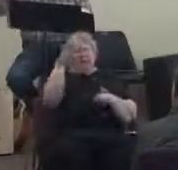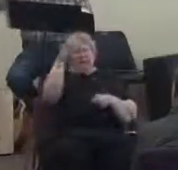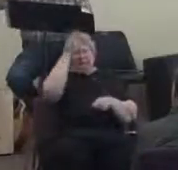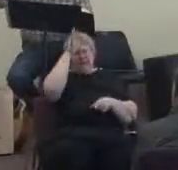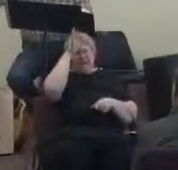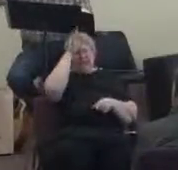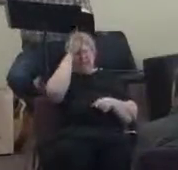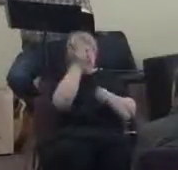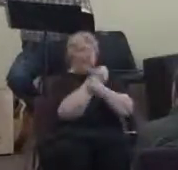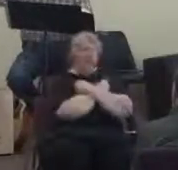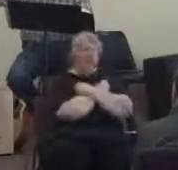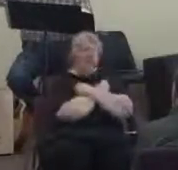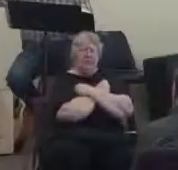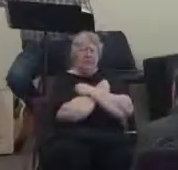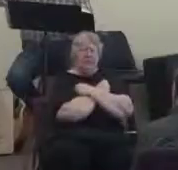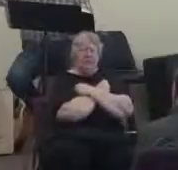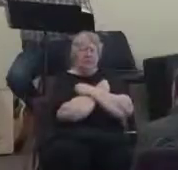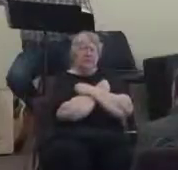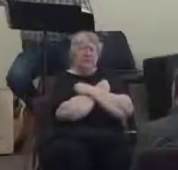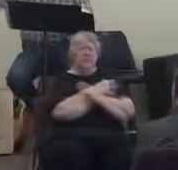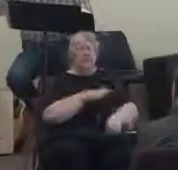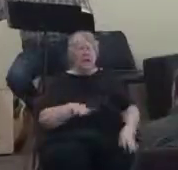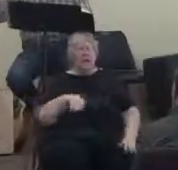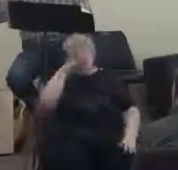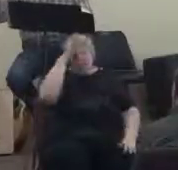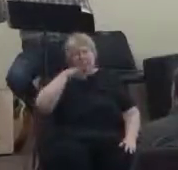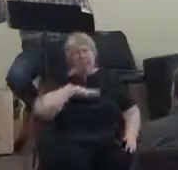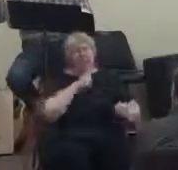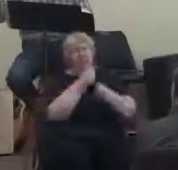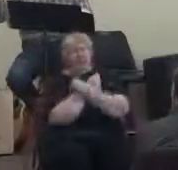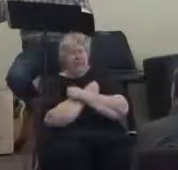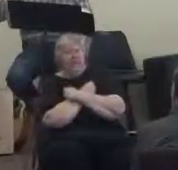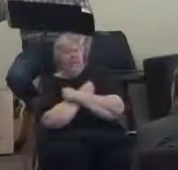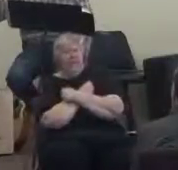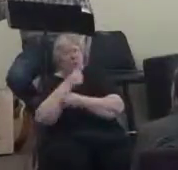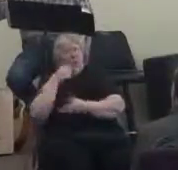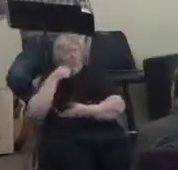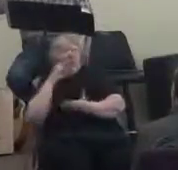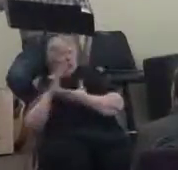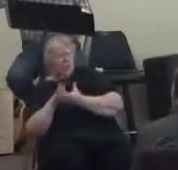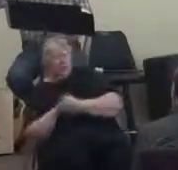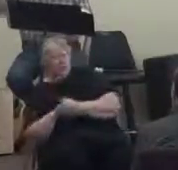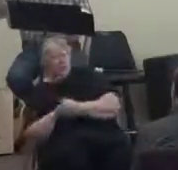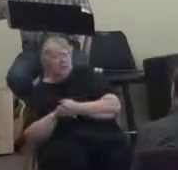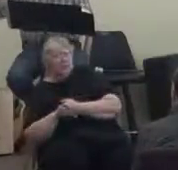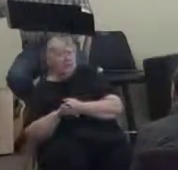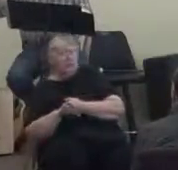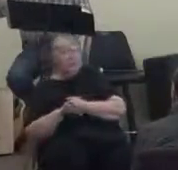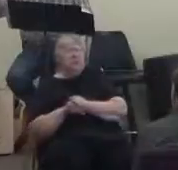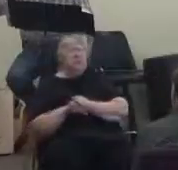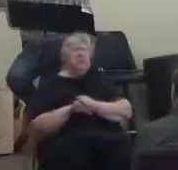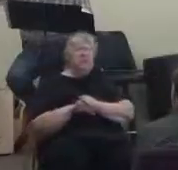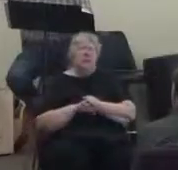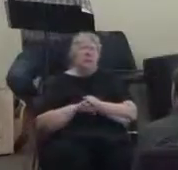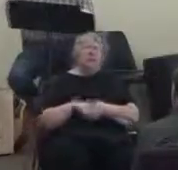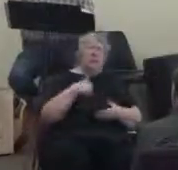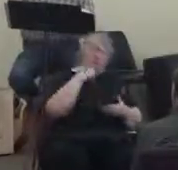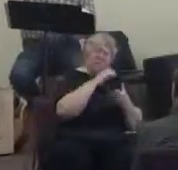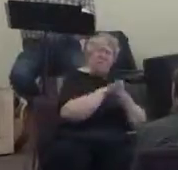Guys, we love our wives. Wives, we love our husbands. Church, body of Christ,